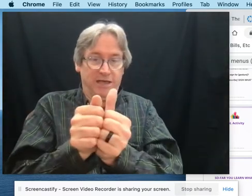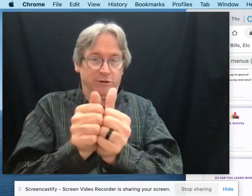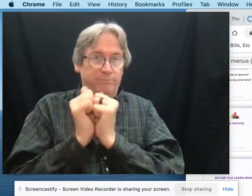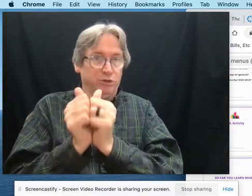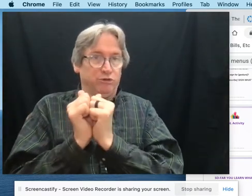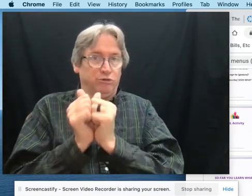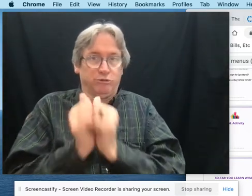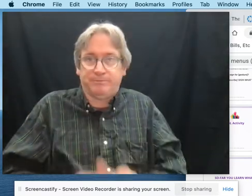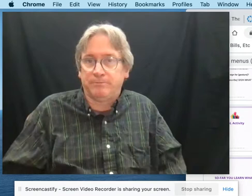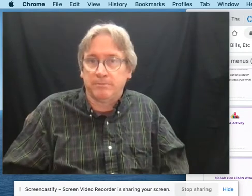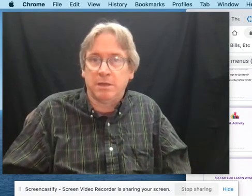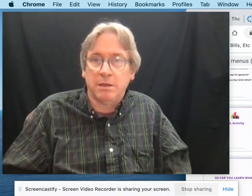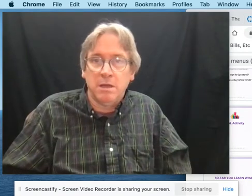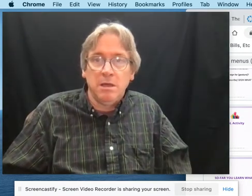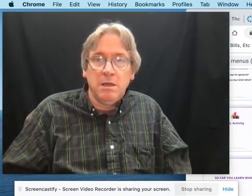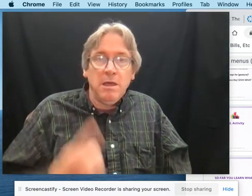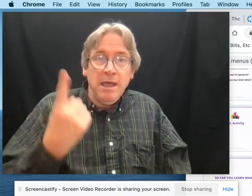Together.